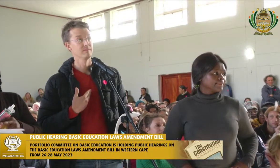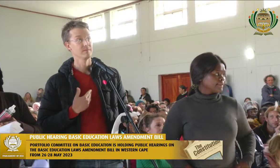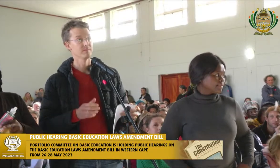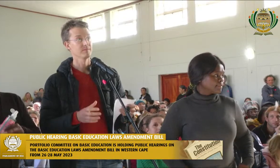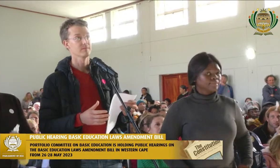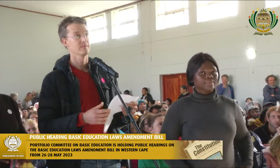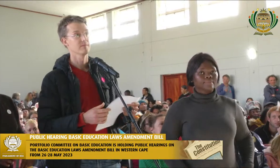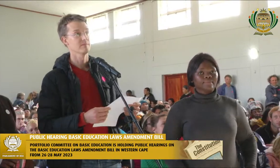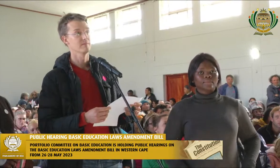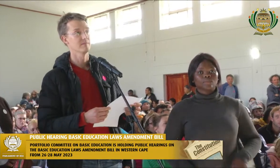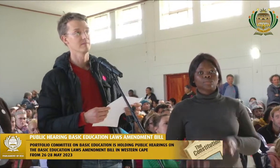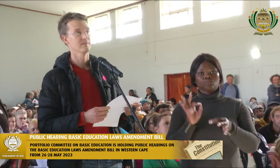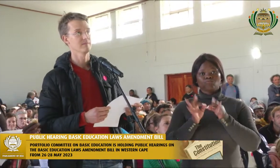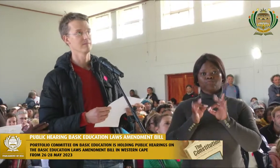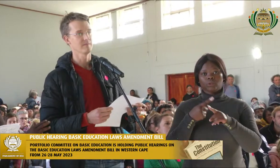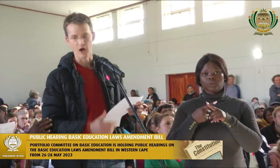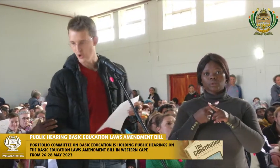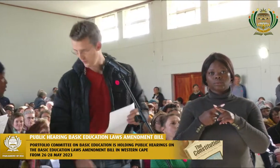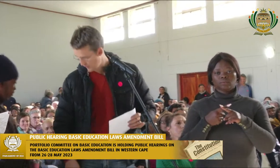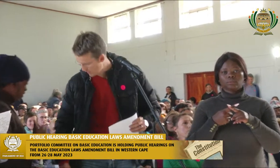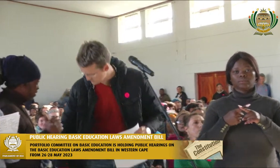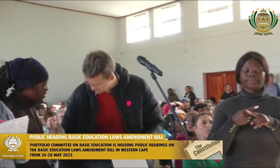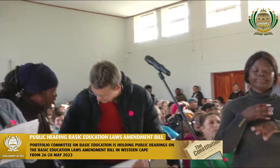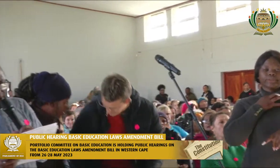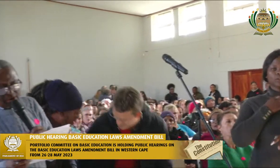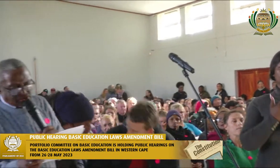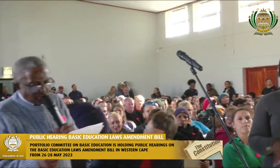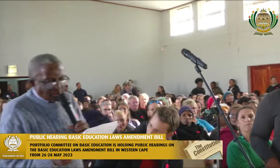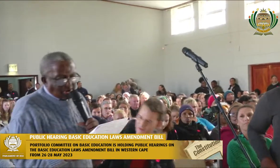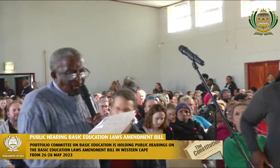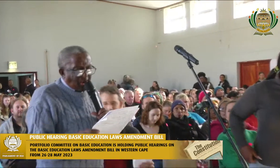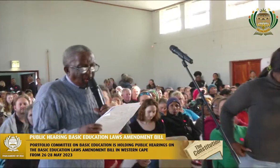Can we have an interpretation first? Thank you.